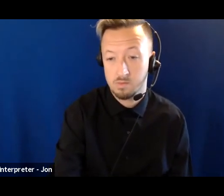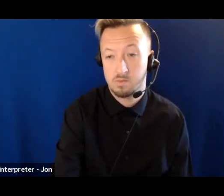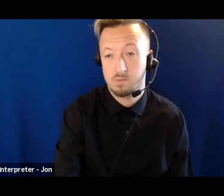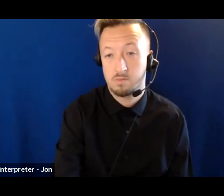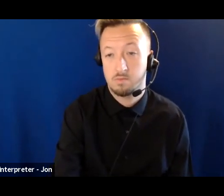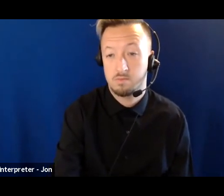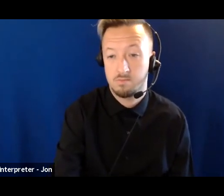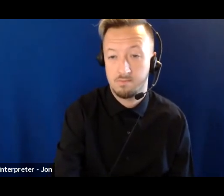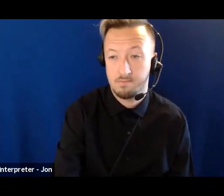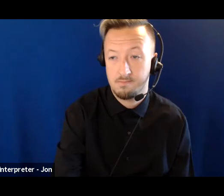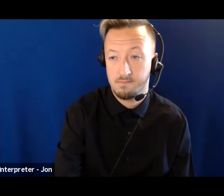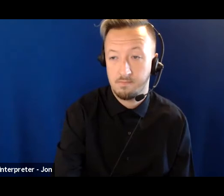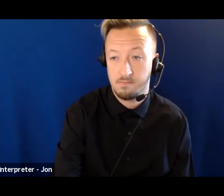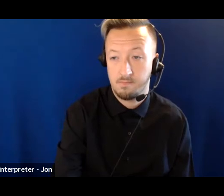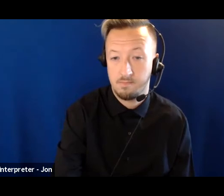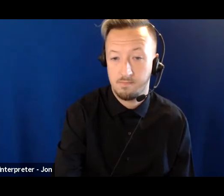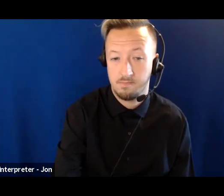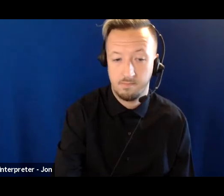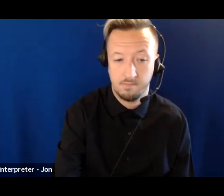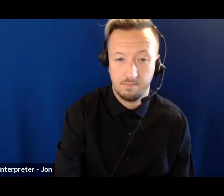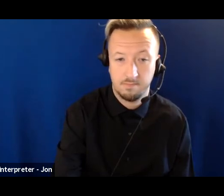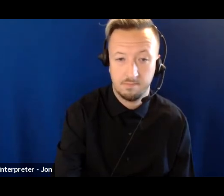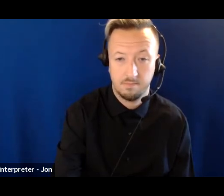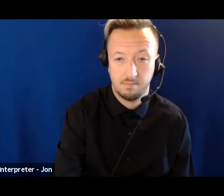I just got back from the doctor's. I'm so sorry.